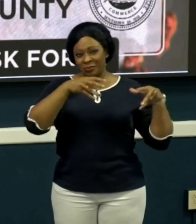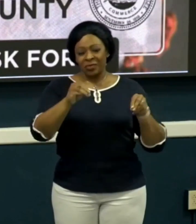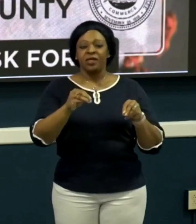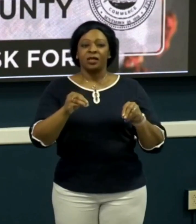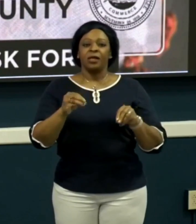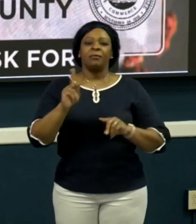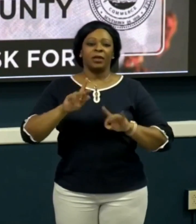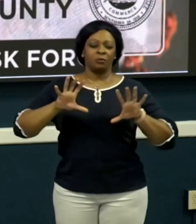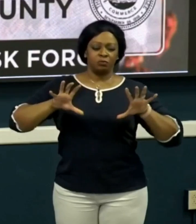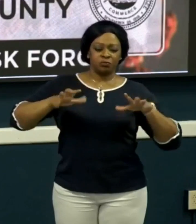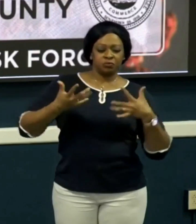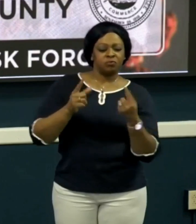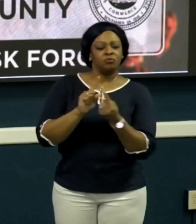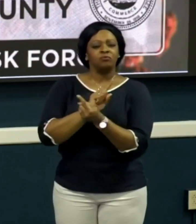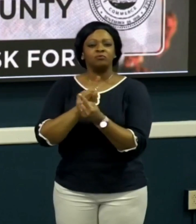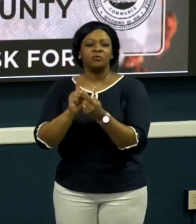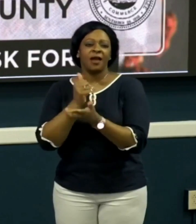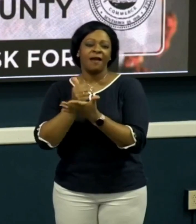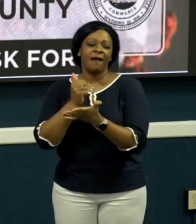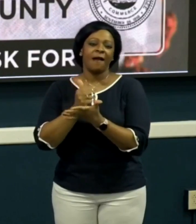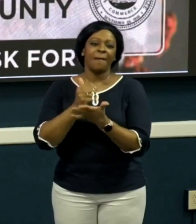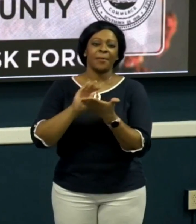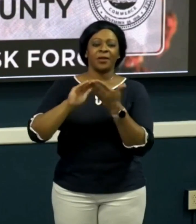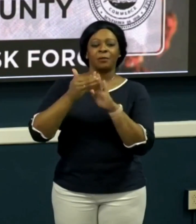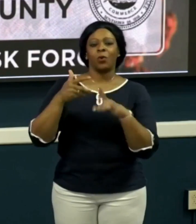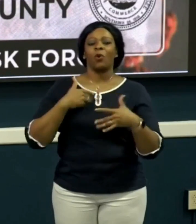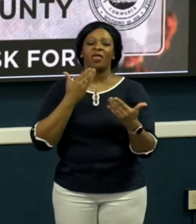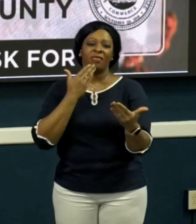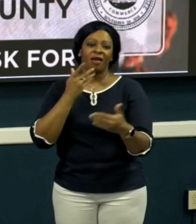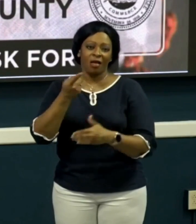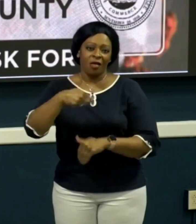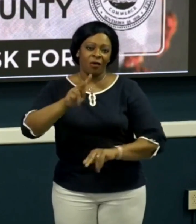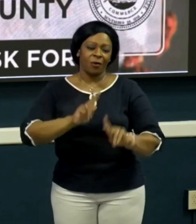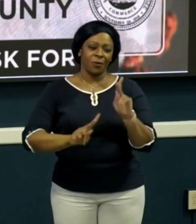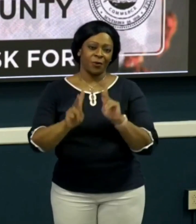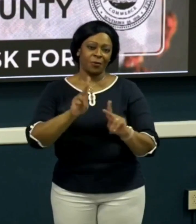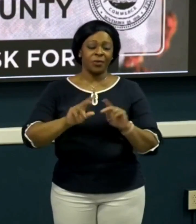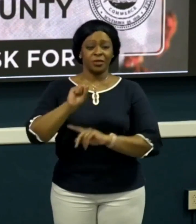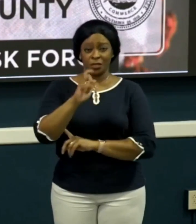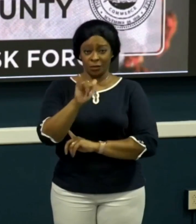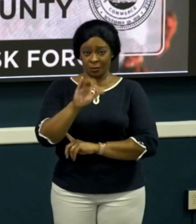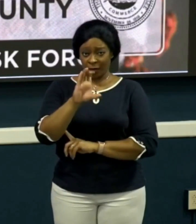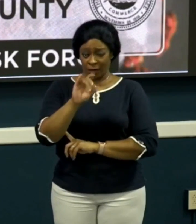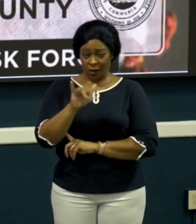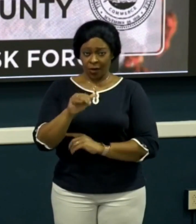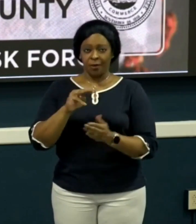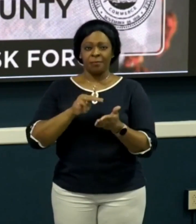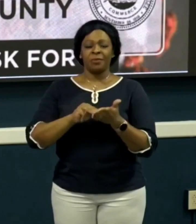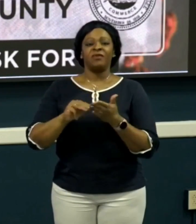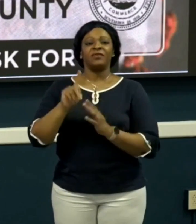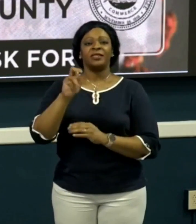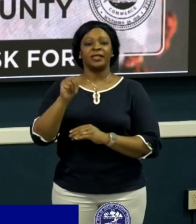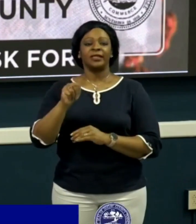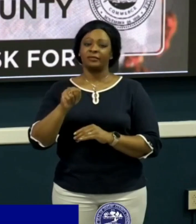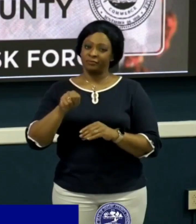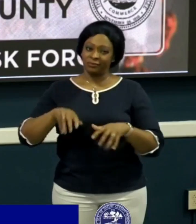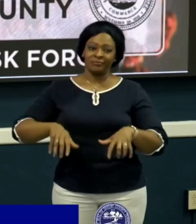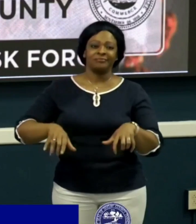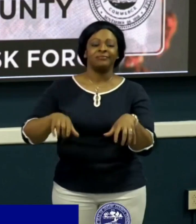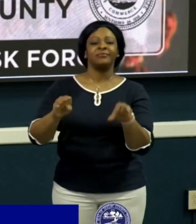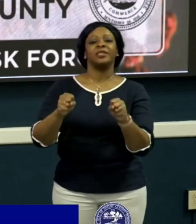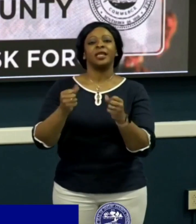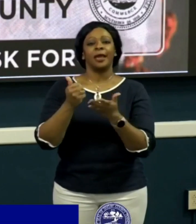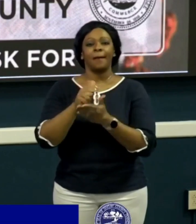came together to meet the needs of the community, and we're just so thankful. Again, Shelby County and Memphis, Tennessee, stepping up to the plate to serve